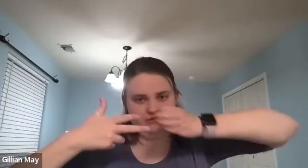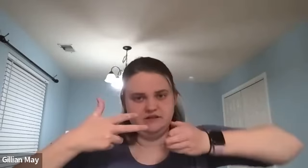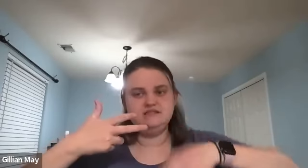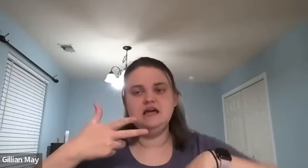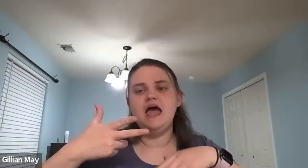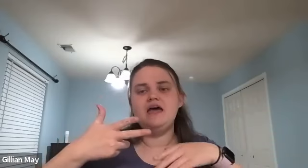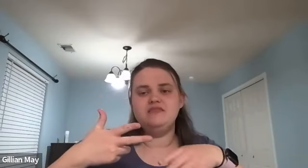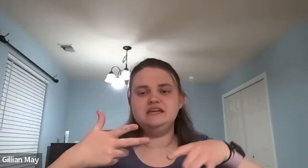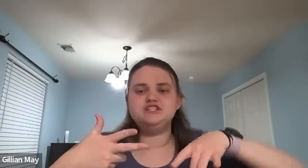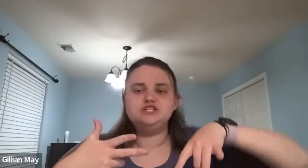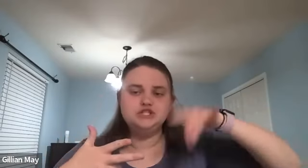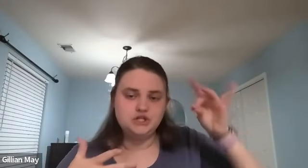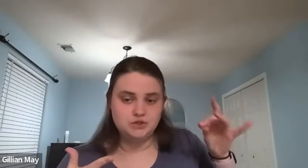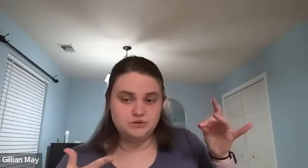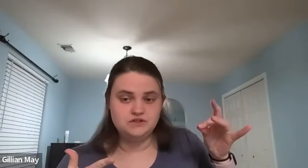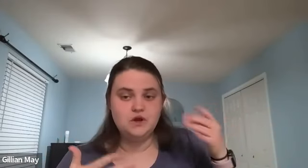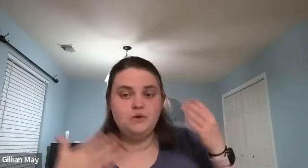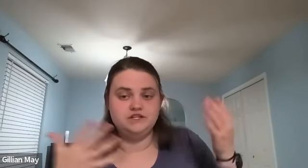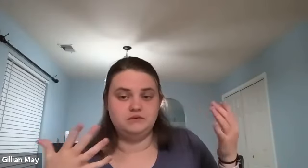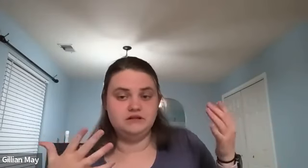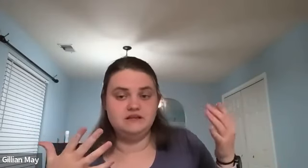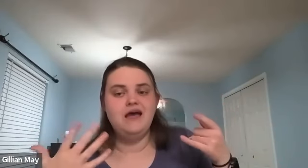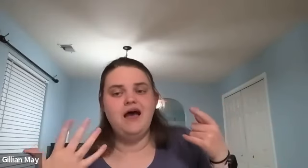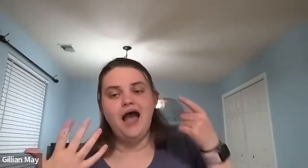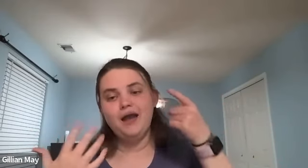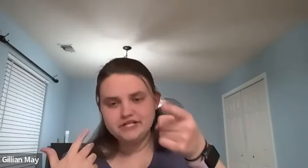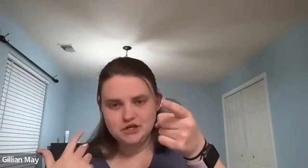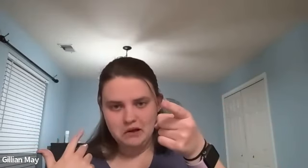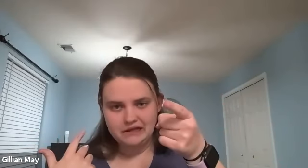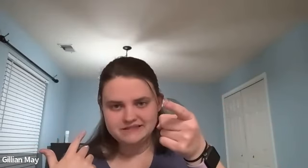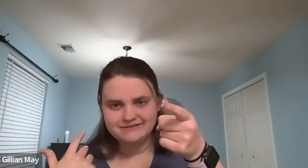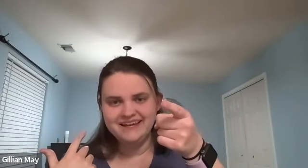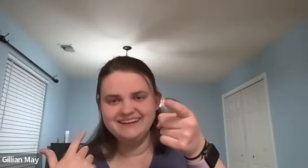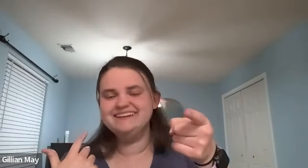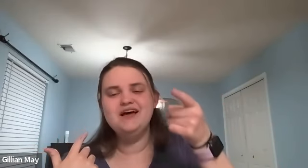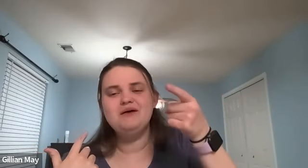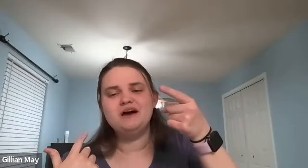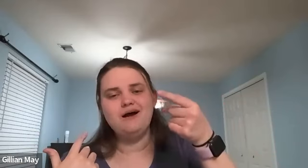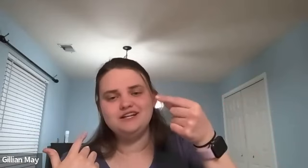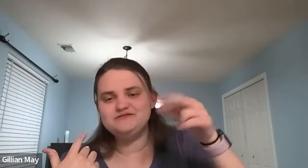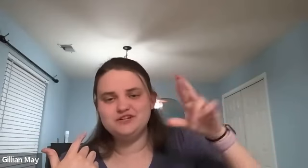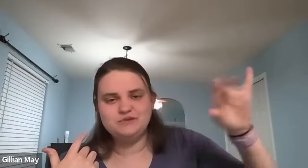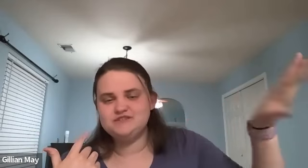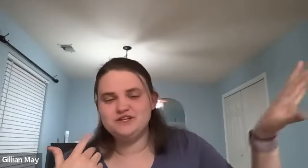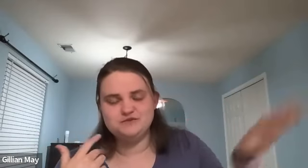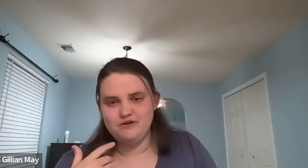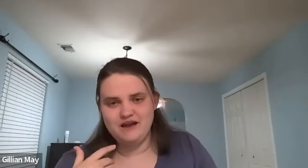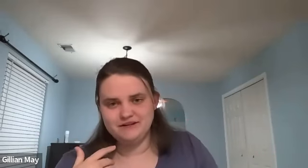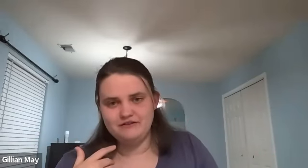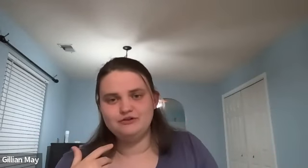precise, and they get to choose which one. I wish there was, but we just finger spell graphic novel.